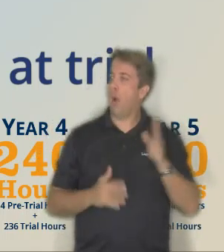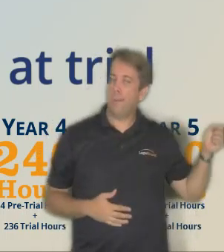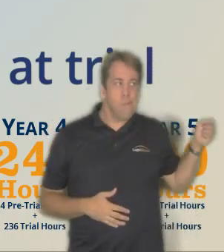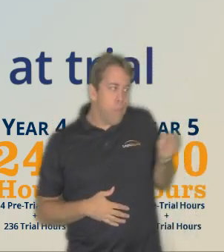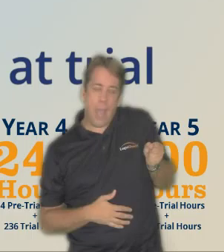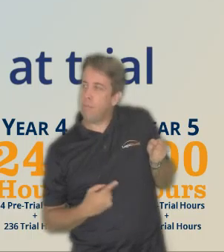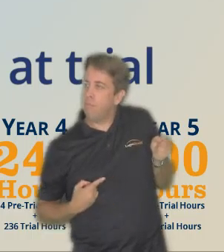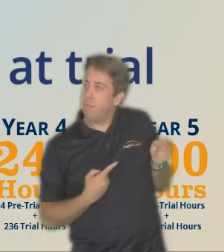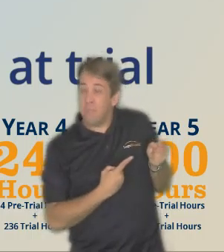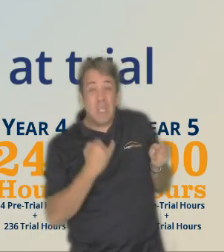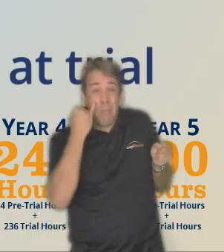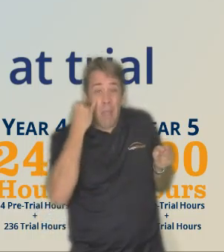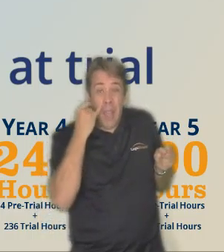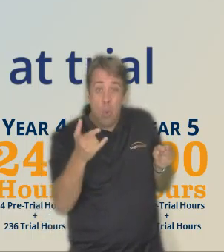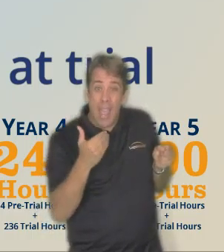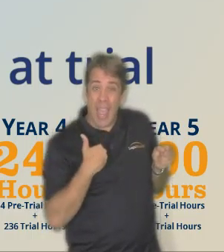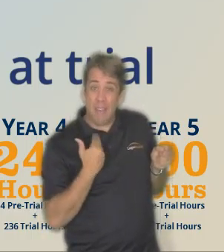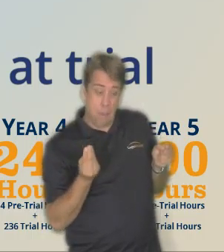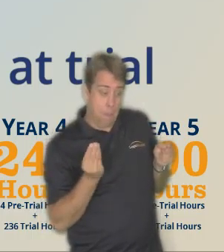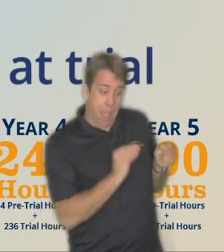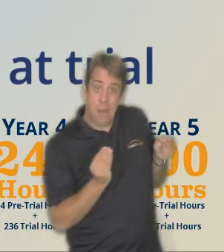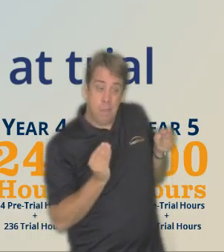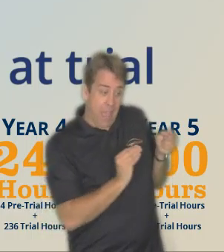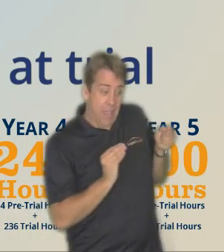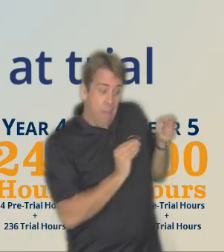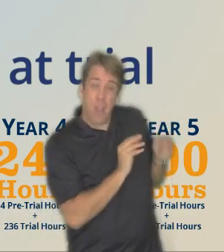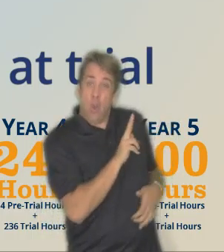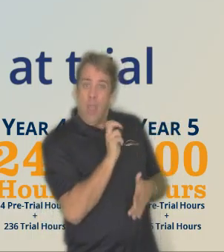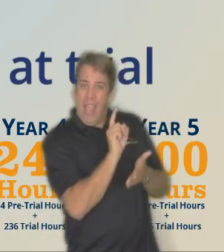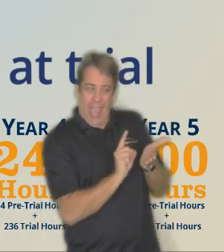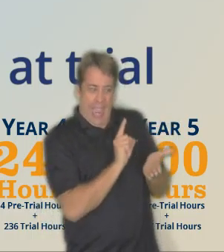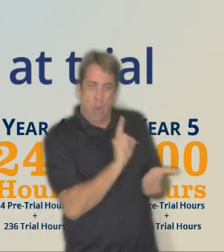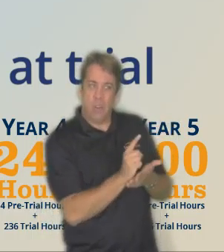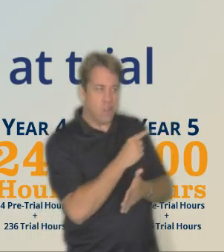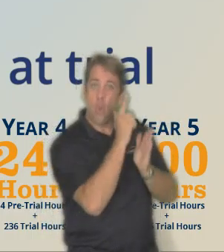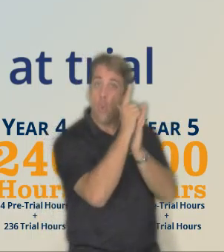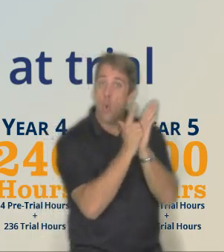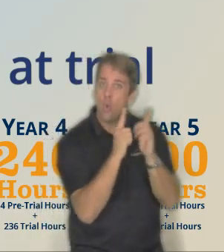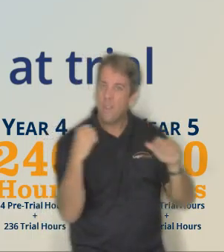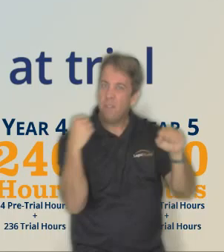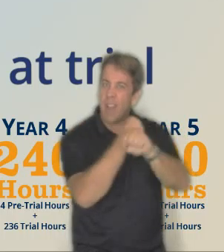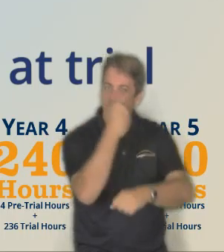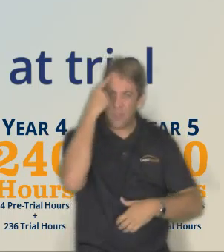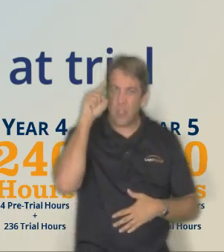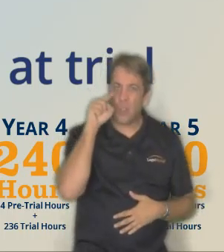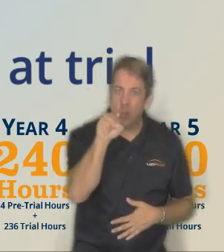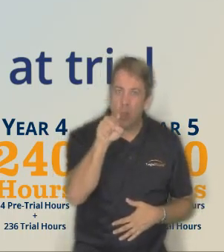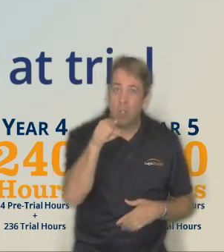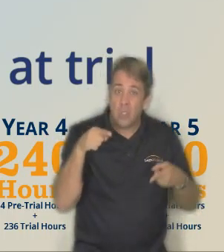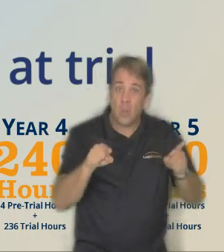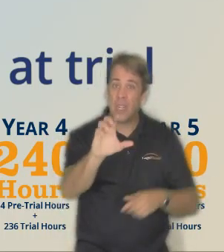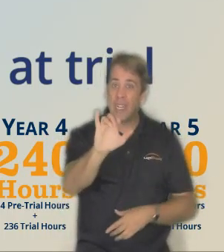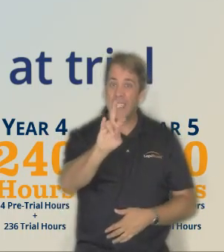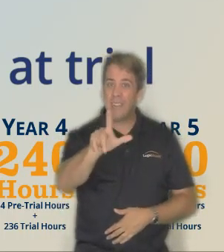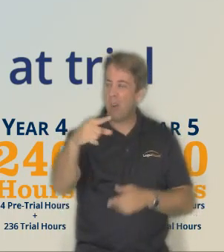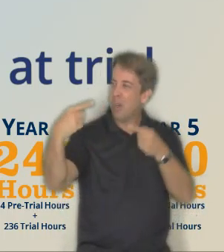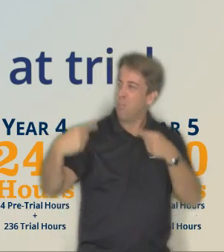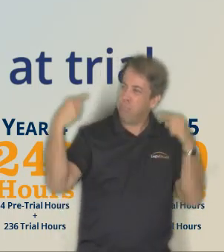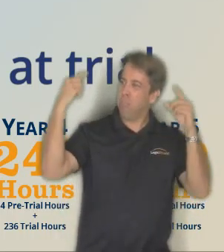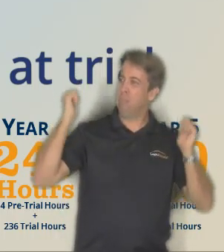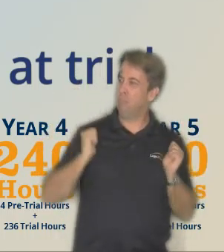hip pocket. That's like having a separate bank account where you have money put away just in case you're named in a personal civil suit.